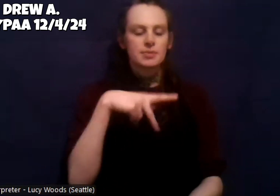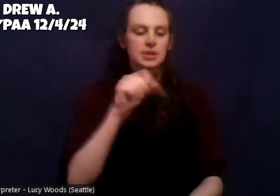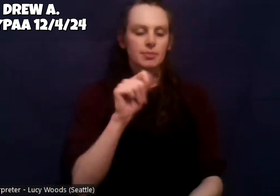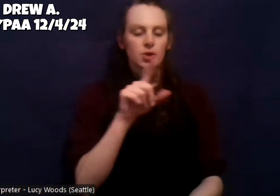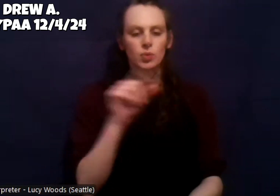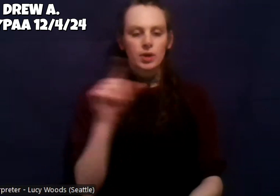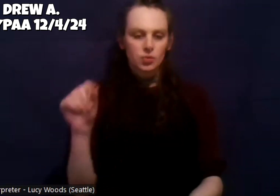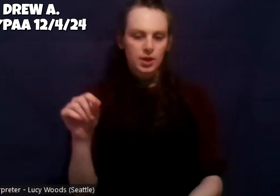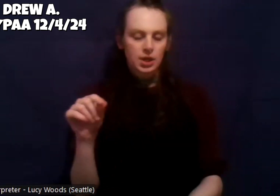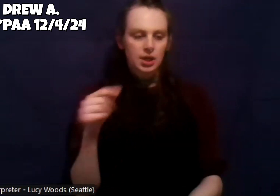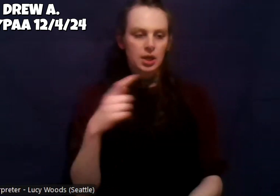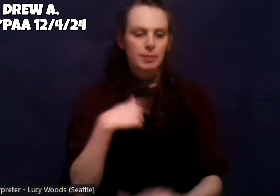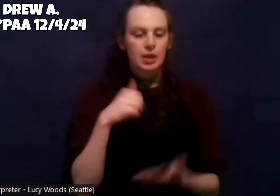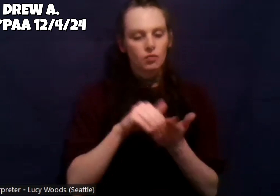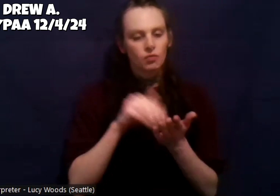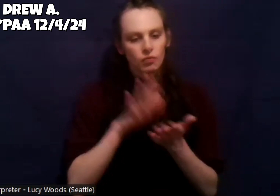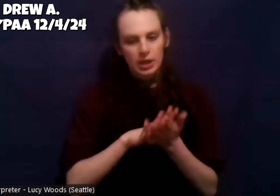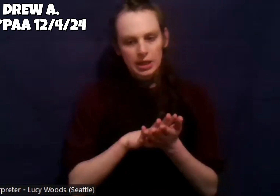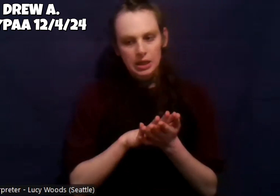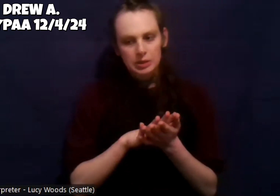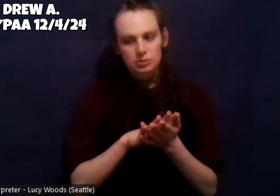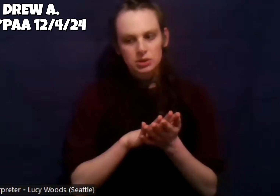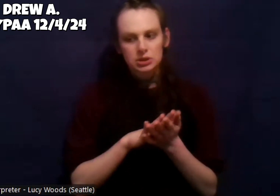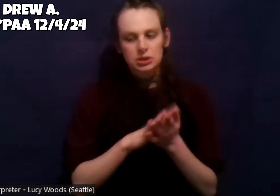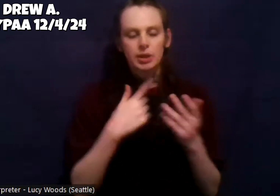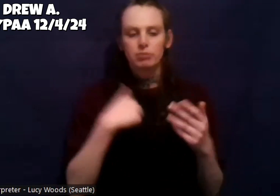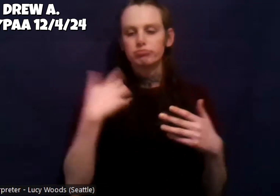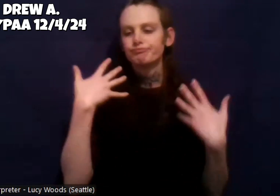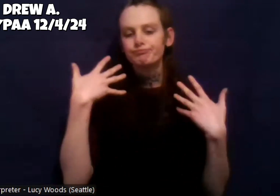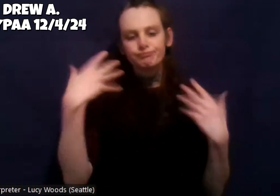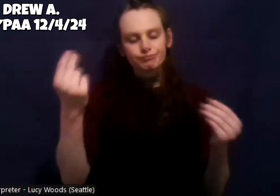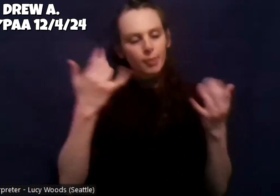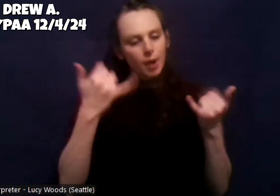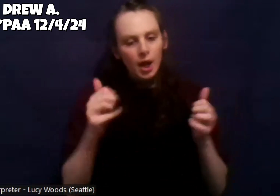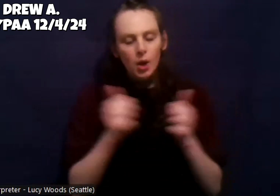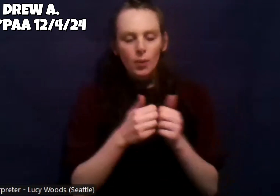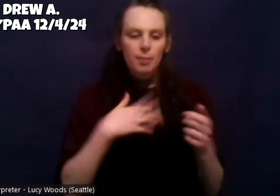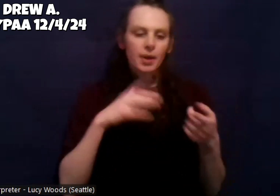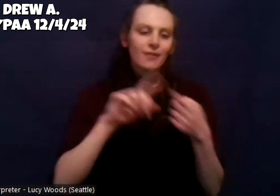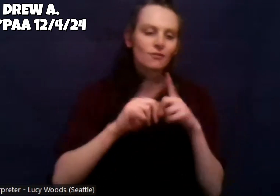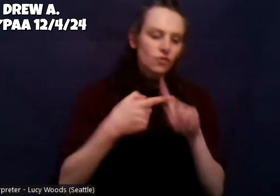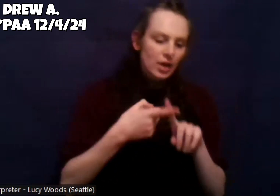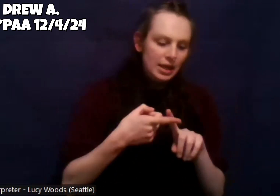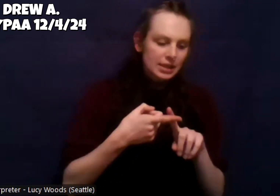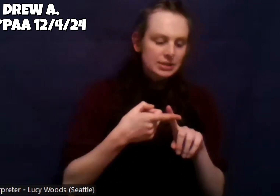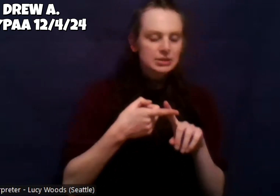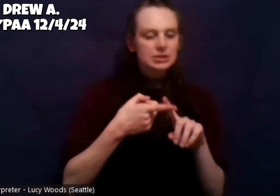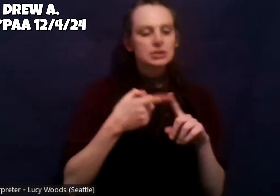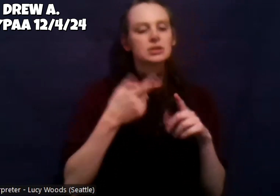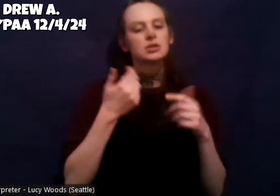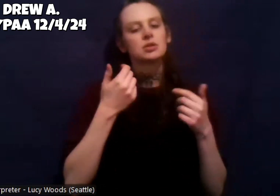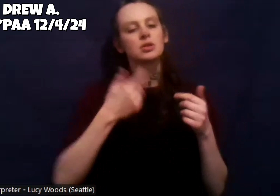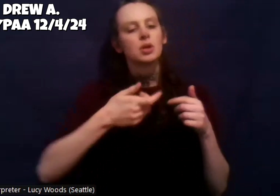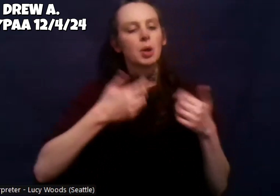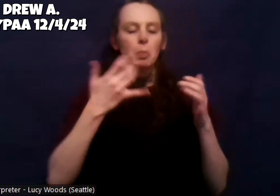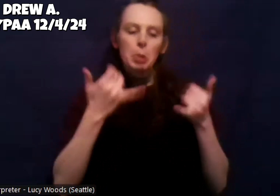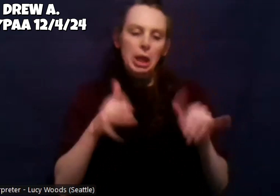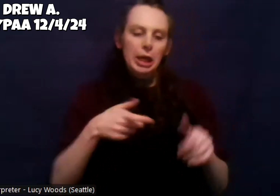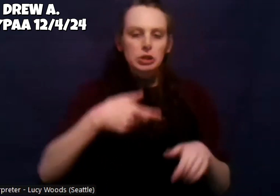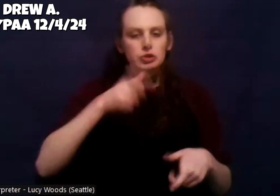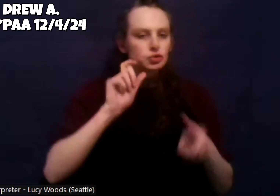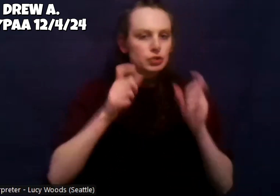with my old friends and like played all the drinking games and really tried to like recapture the feelings that I'd once